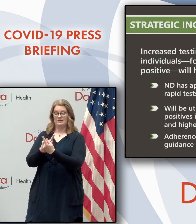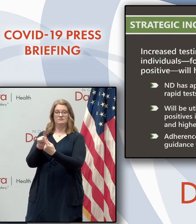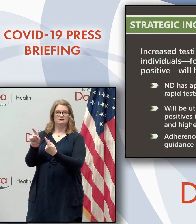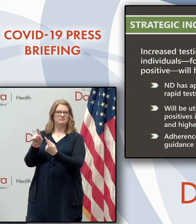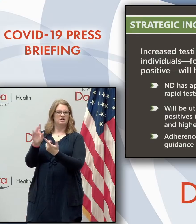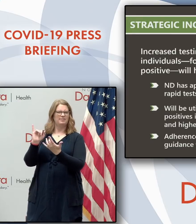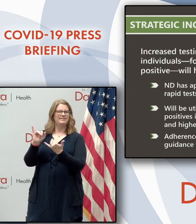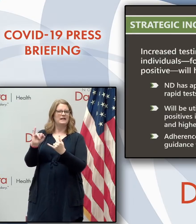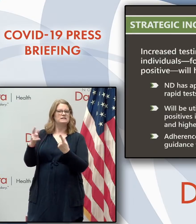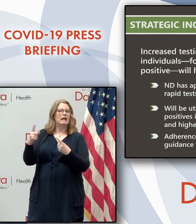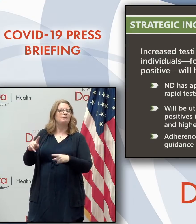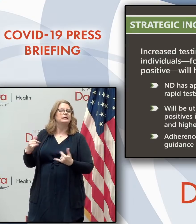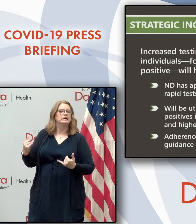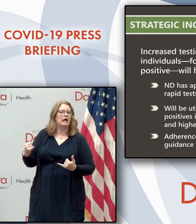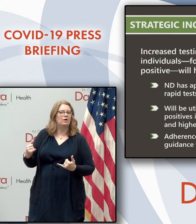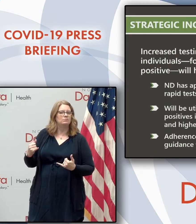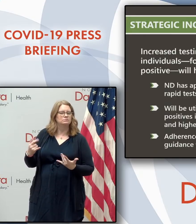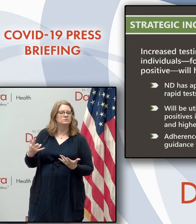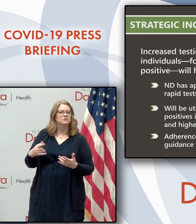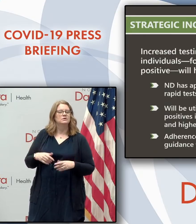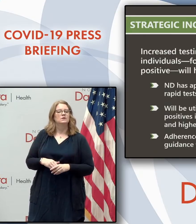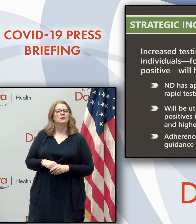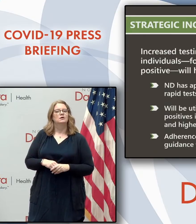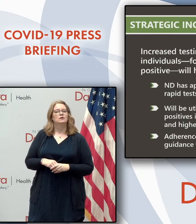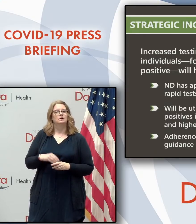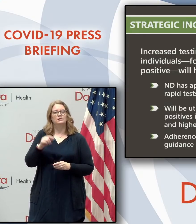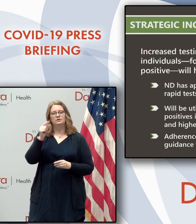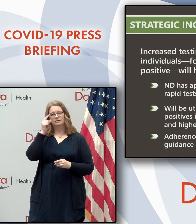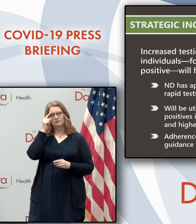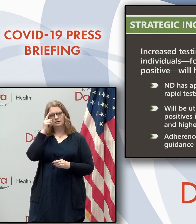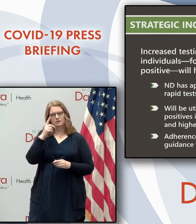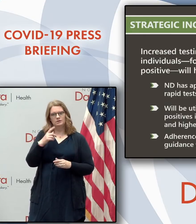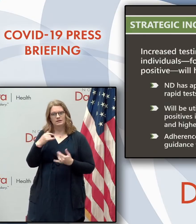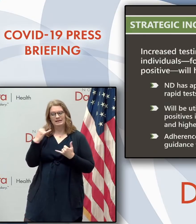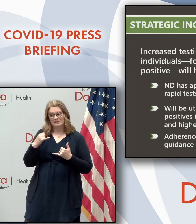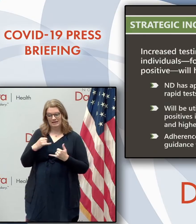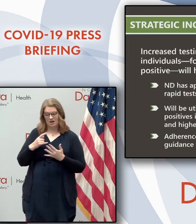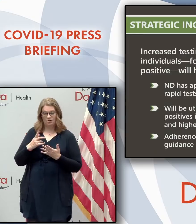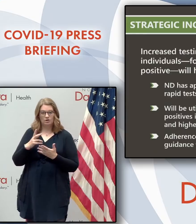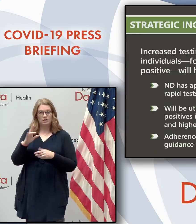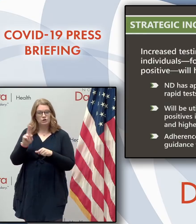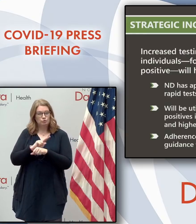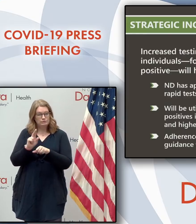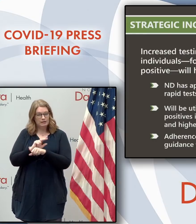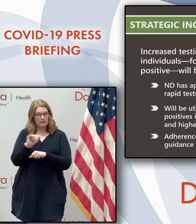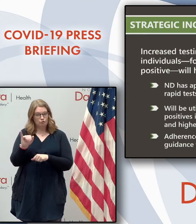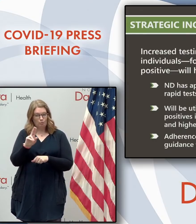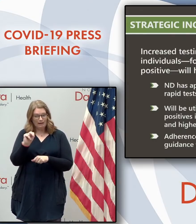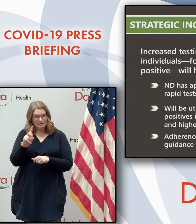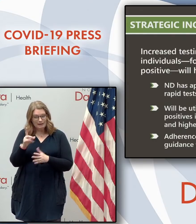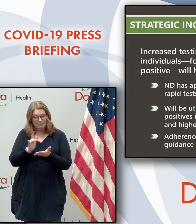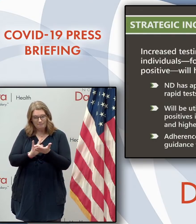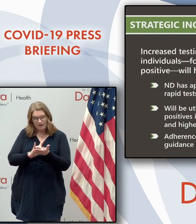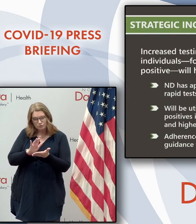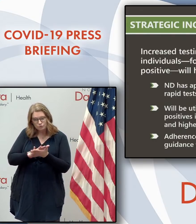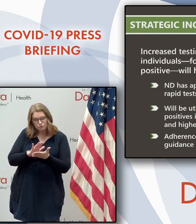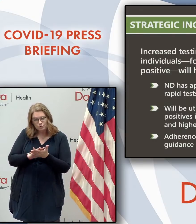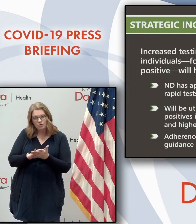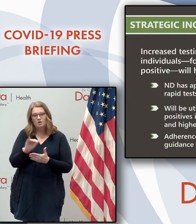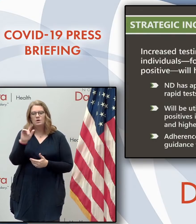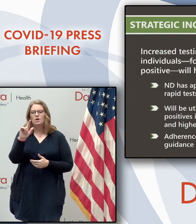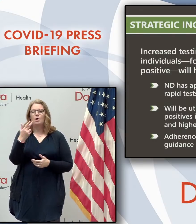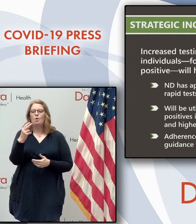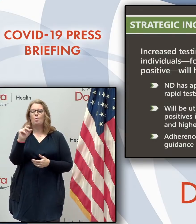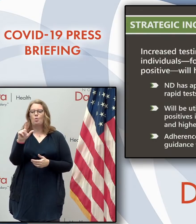as we speak. We're also have plans have already underway. The UND Med School we've moved the Hologic